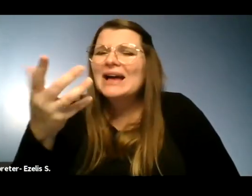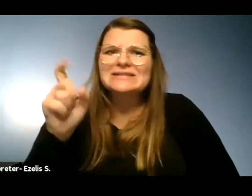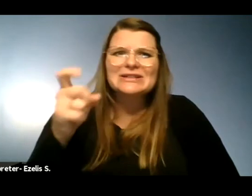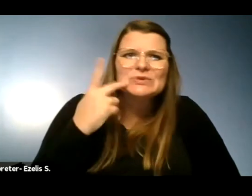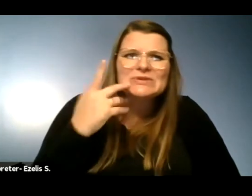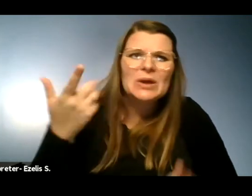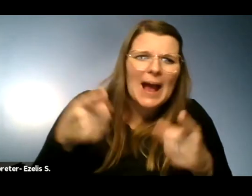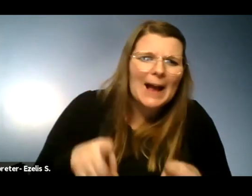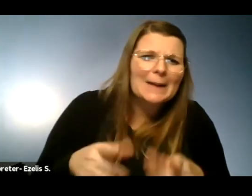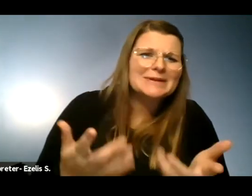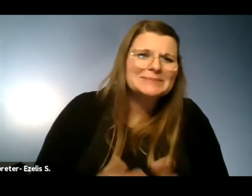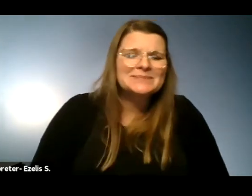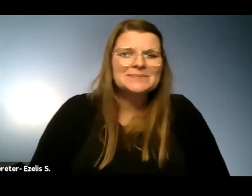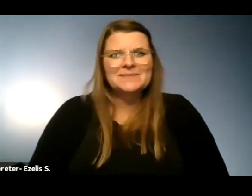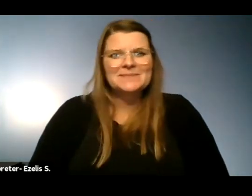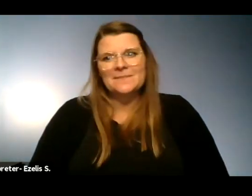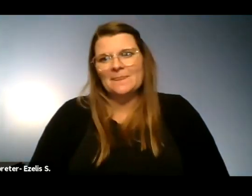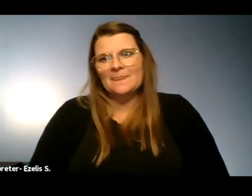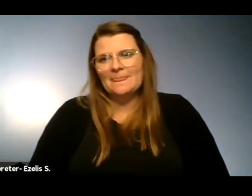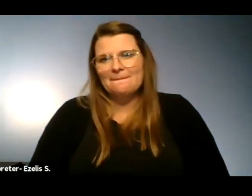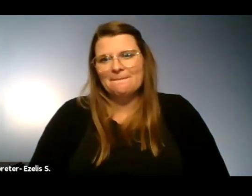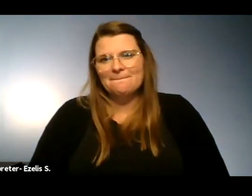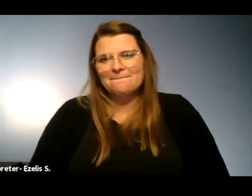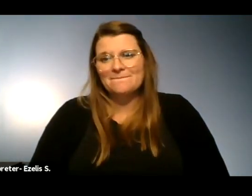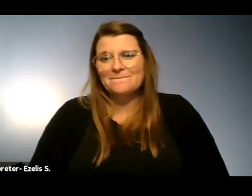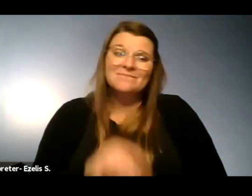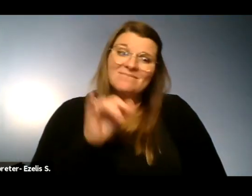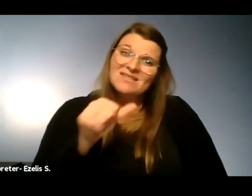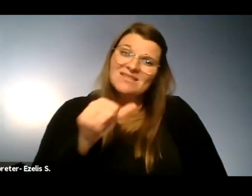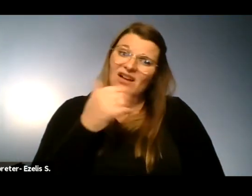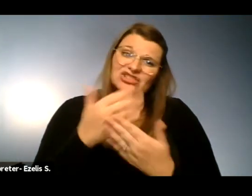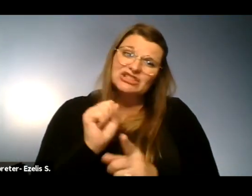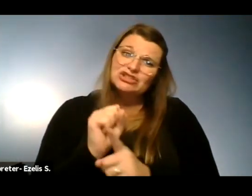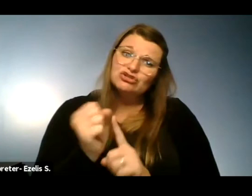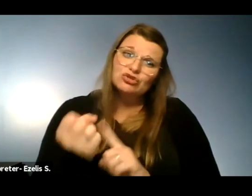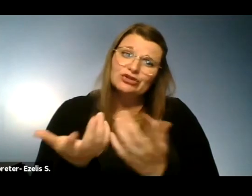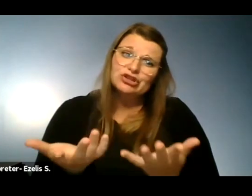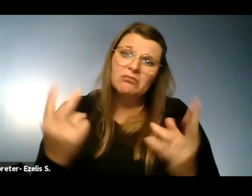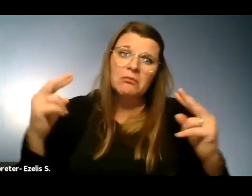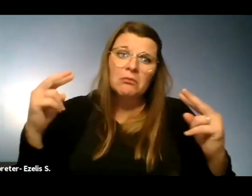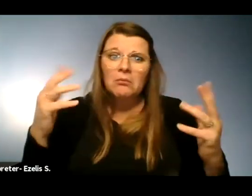happen. And that's not a good situation.